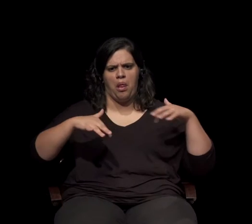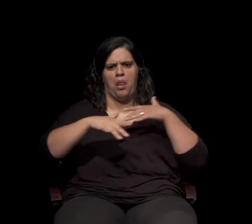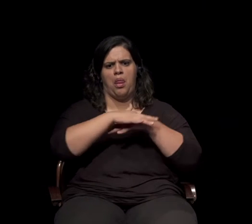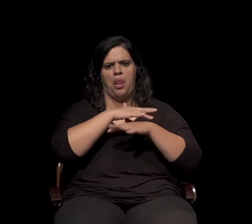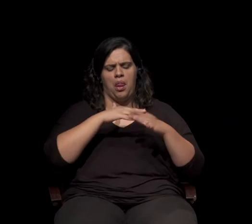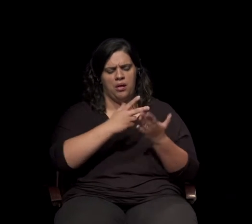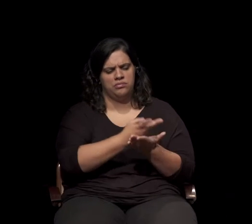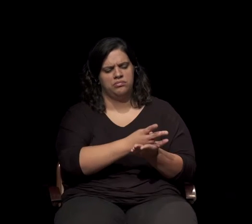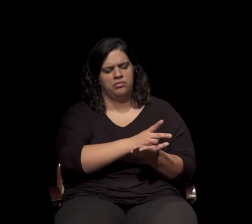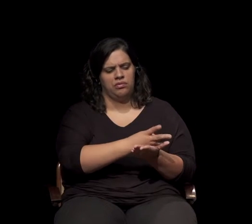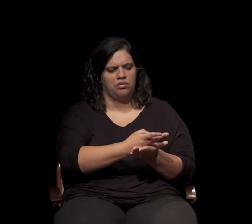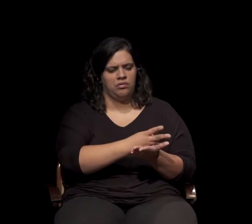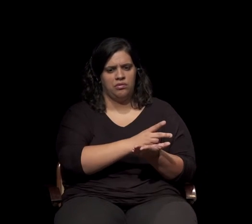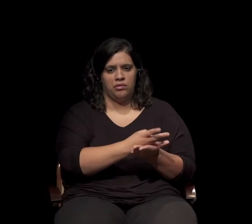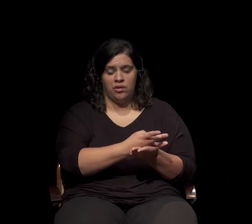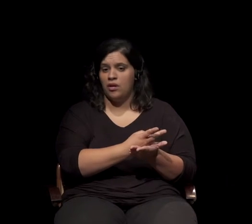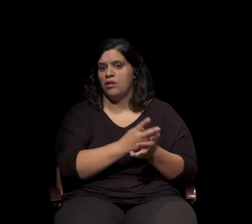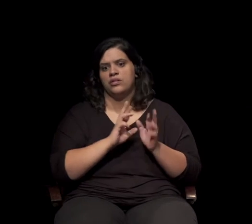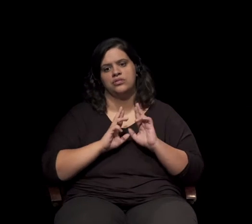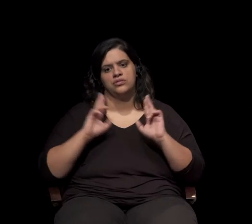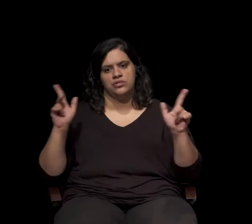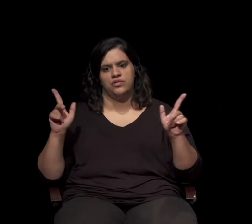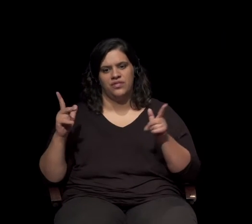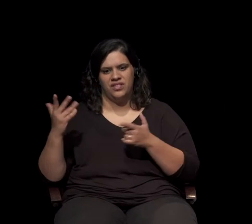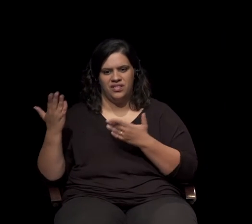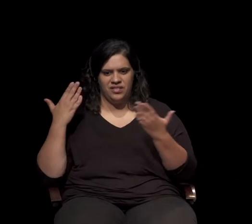Islam than the one purported in the Western media.